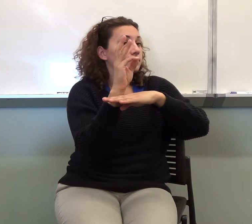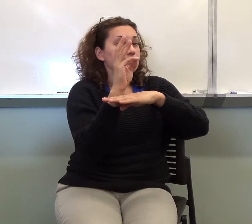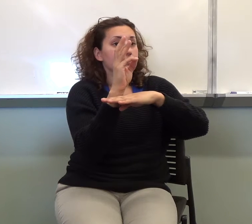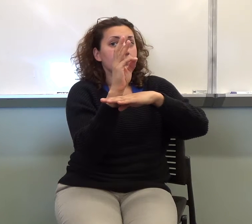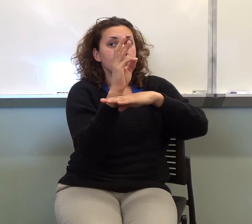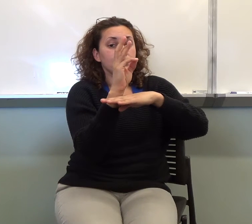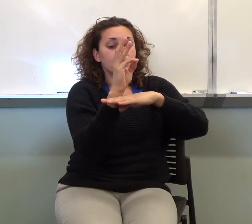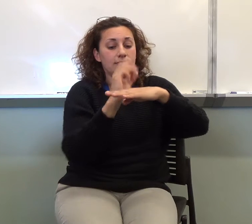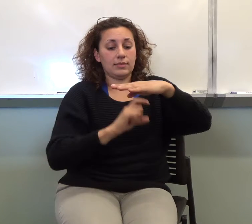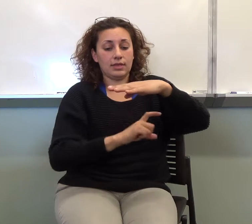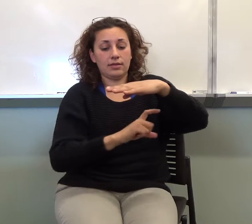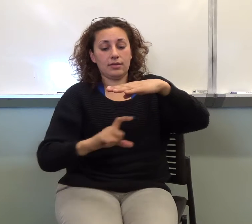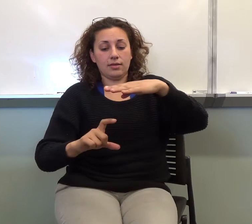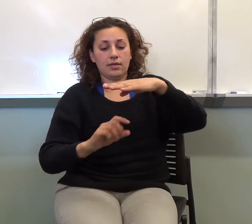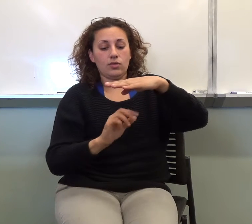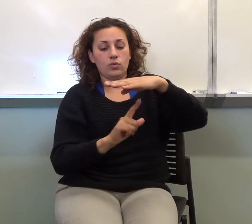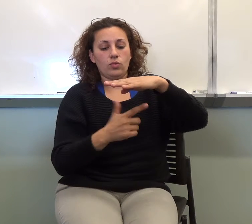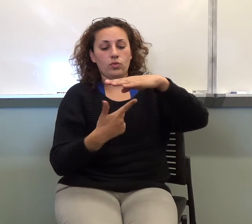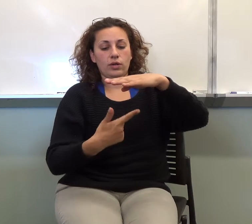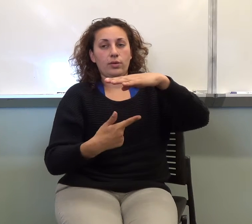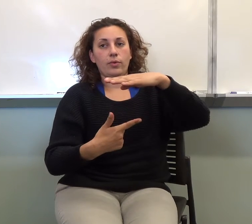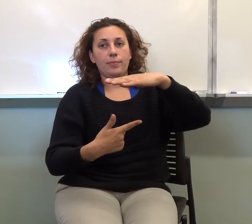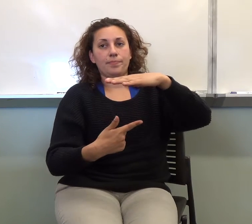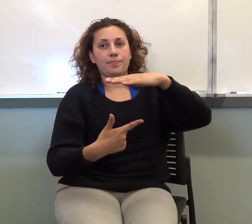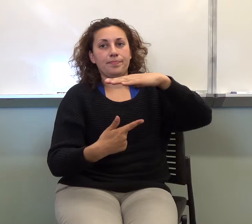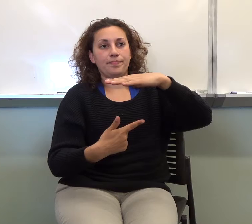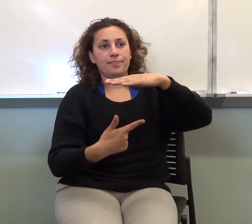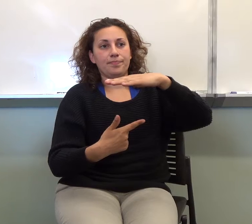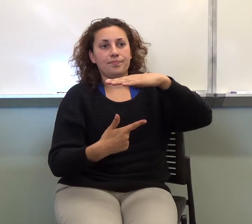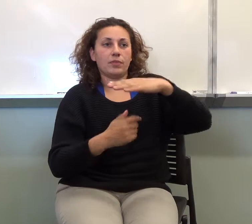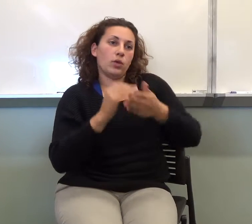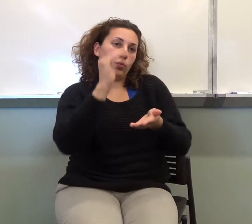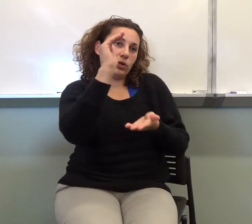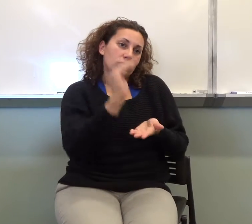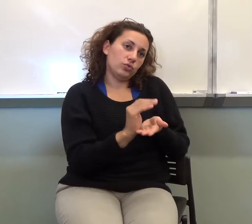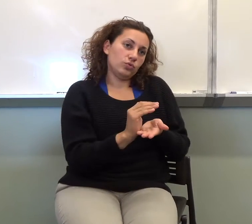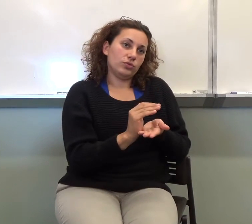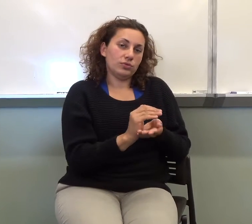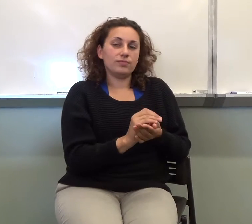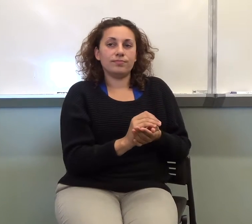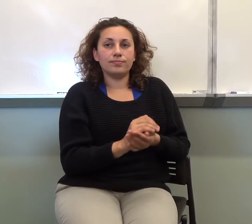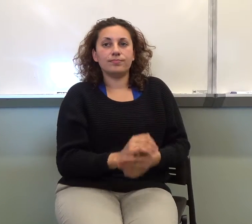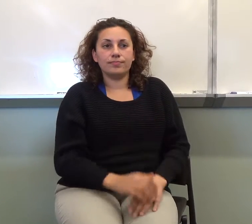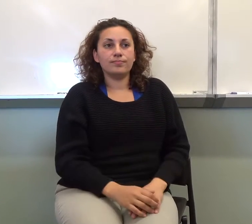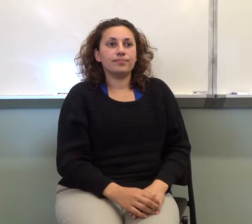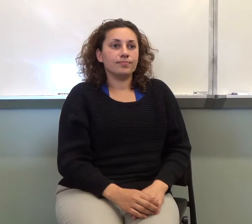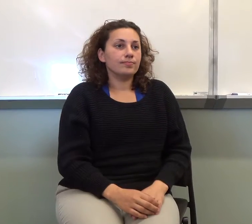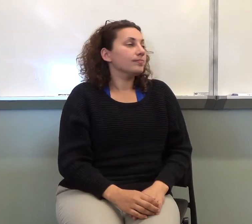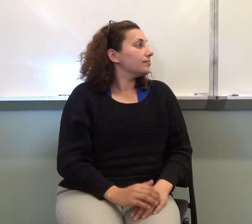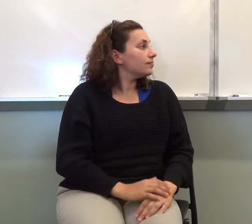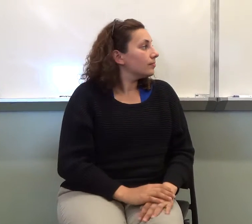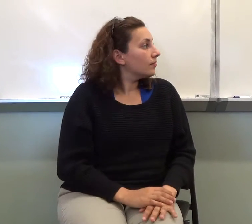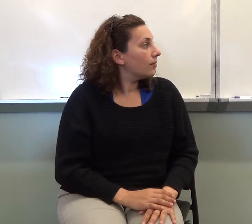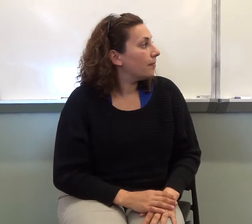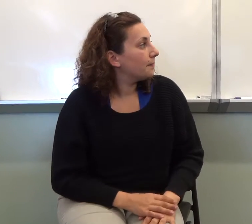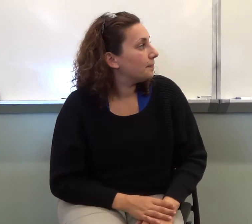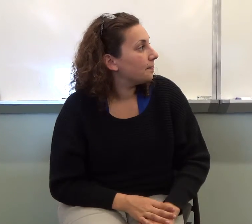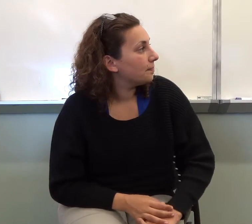space has a size of 21. Again, reducing, 3 goes into that twice, and 3 goes into that 7 times. And guess